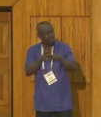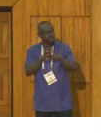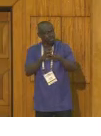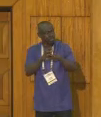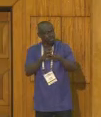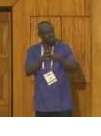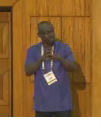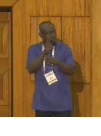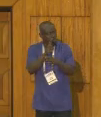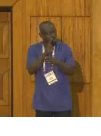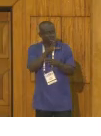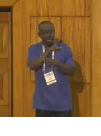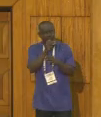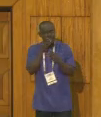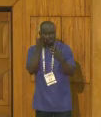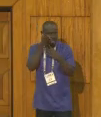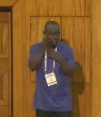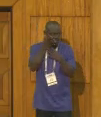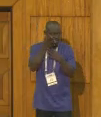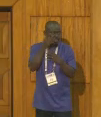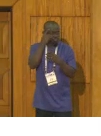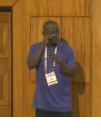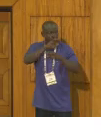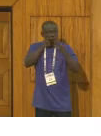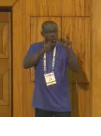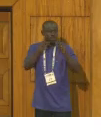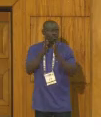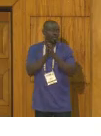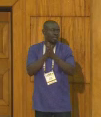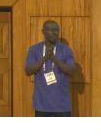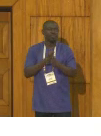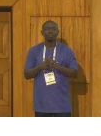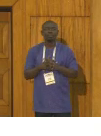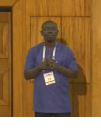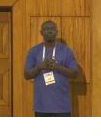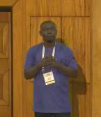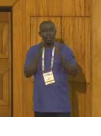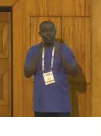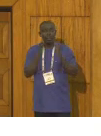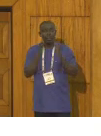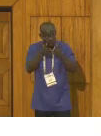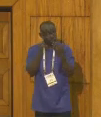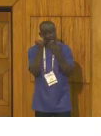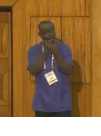as well as the access to PrEP for all the populations that are at risk. So zooming into Botswana,